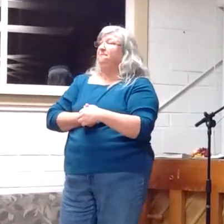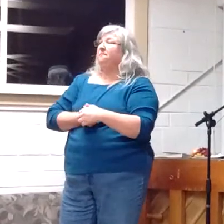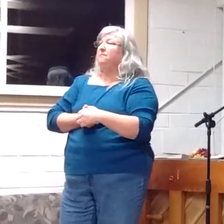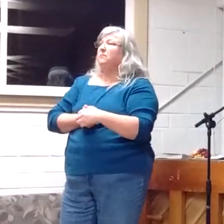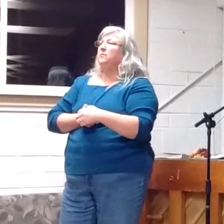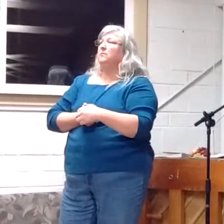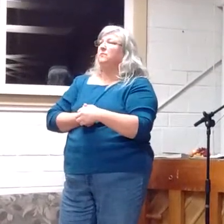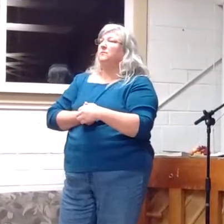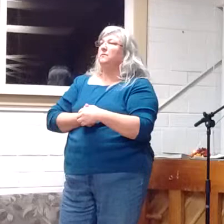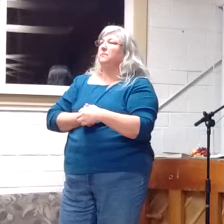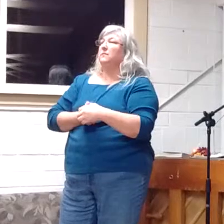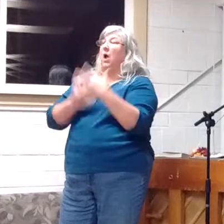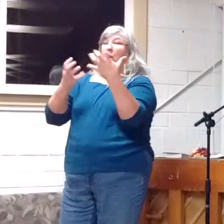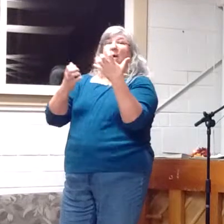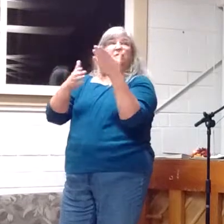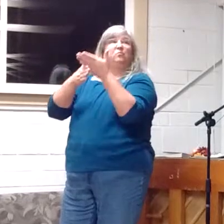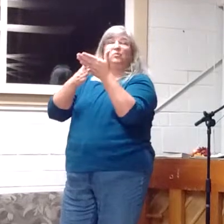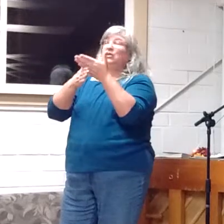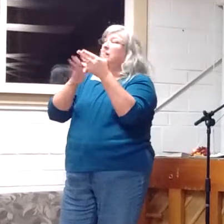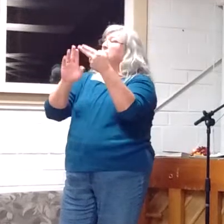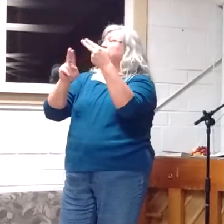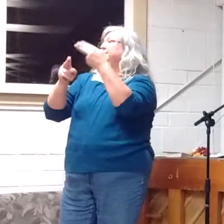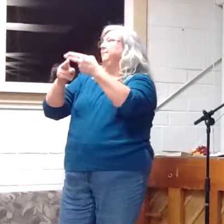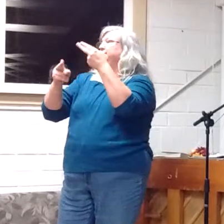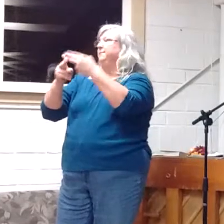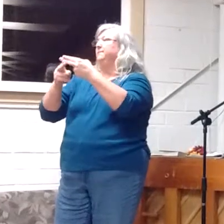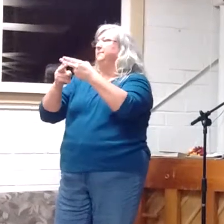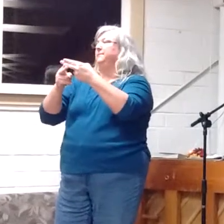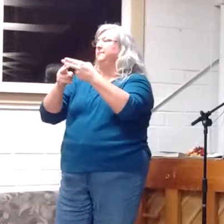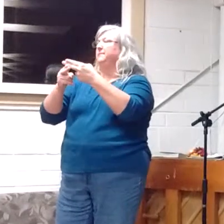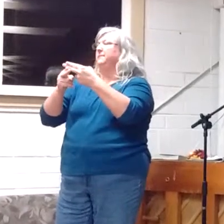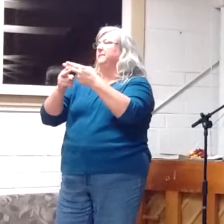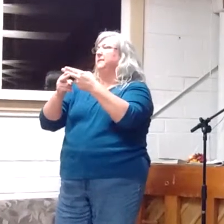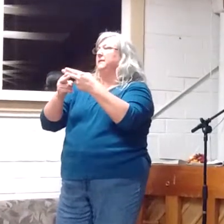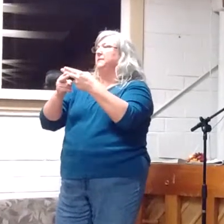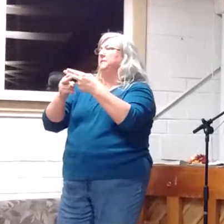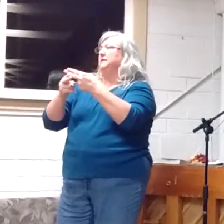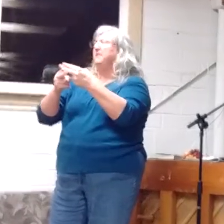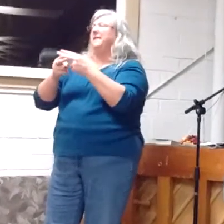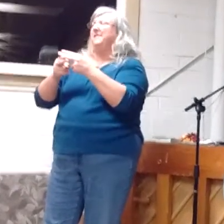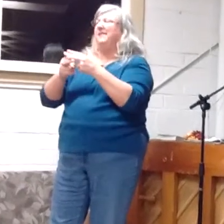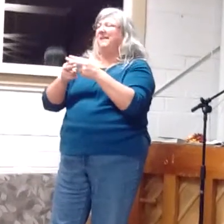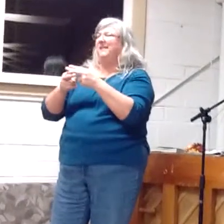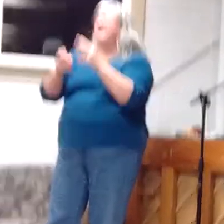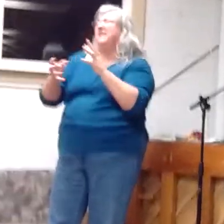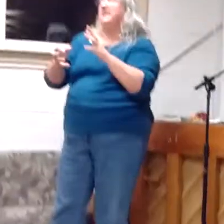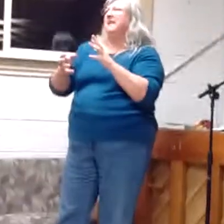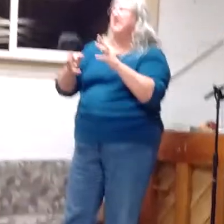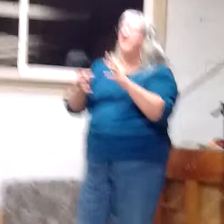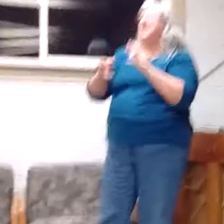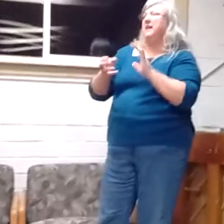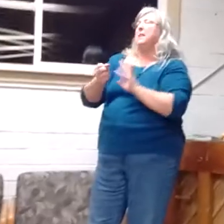that I want to share is called The Abundance of Never-Ending Choices.